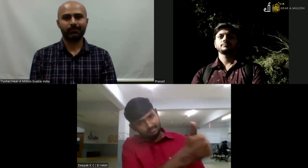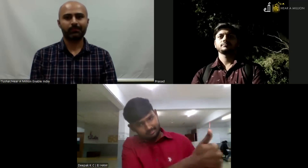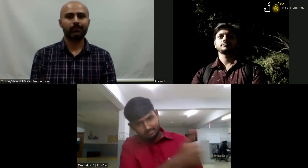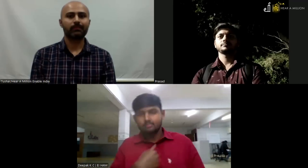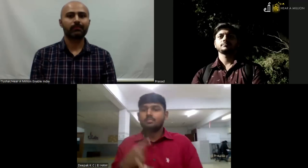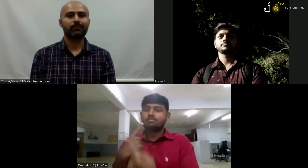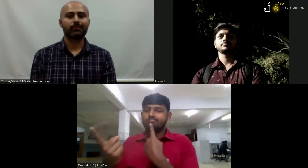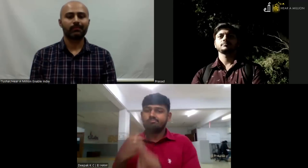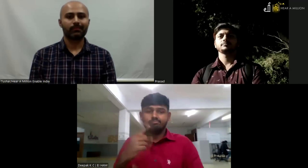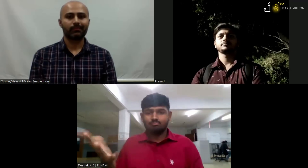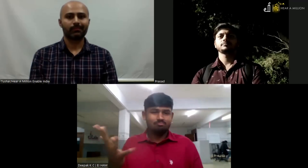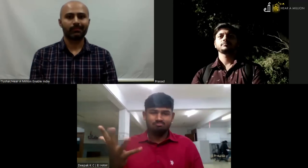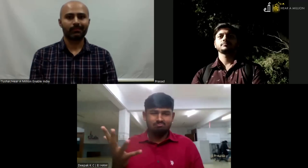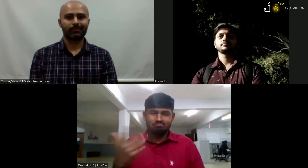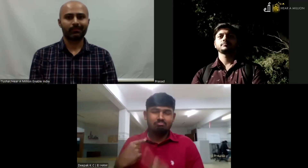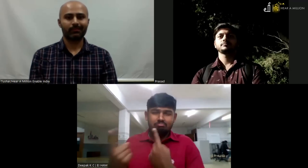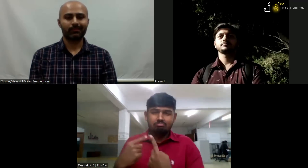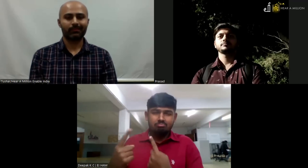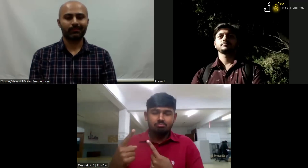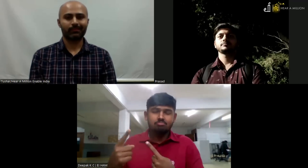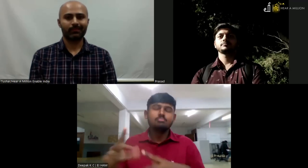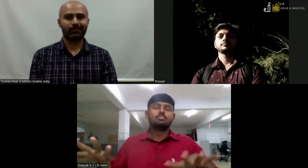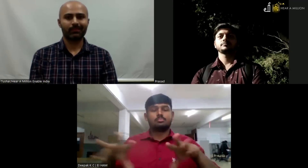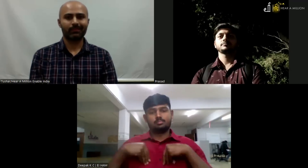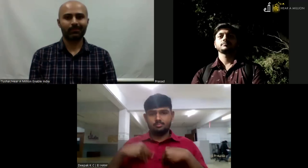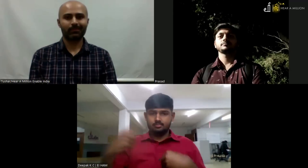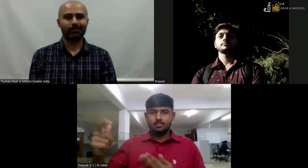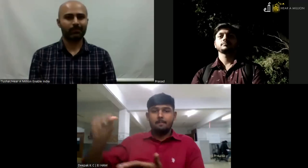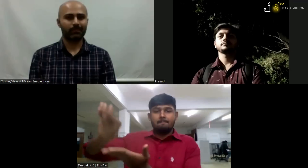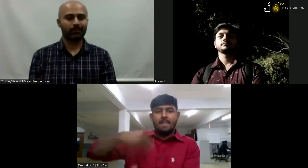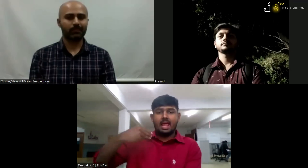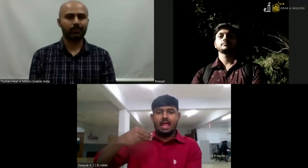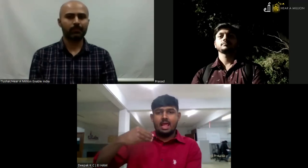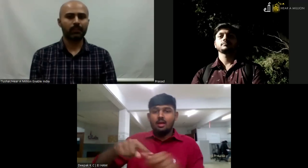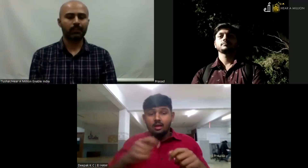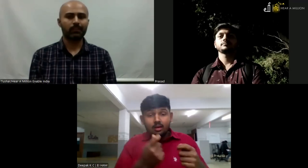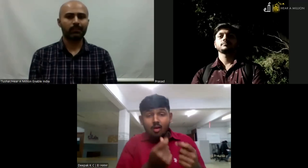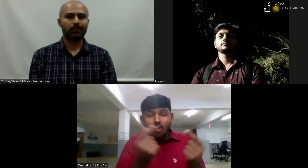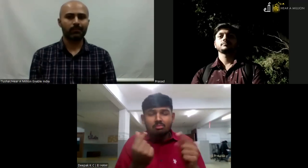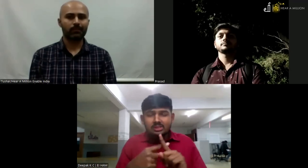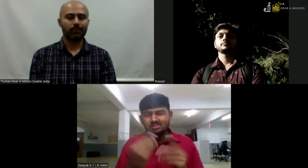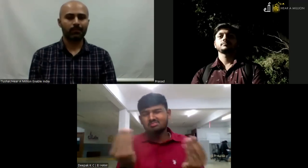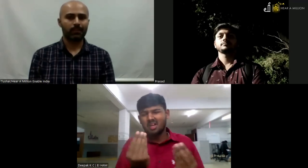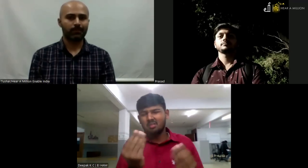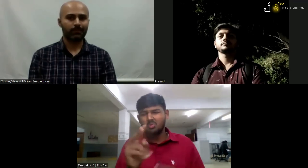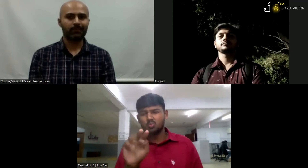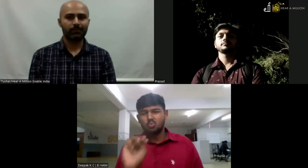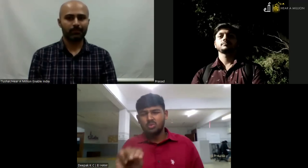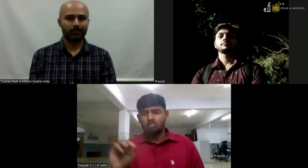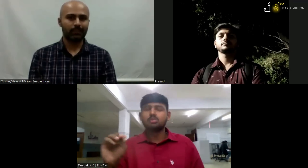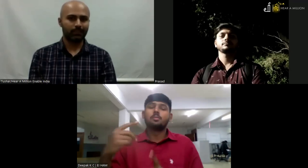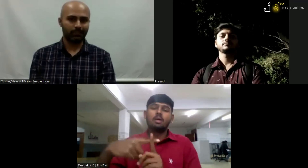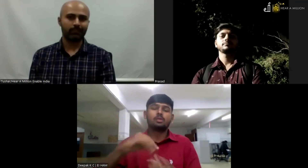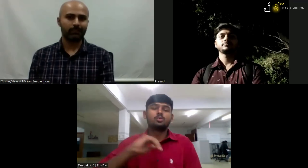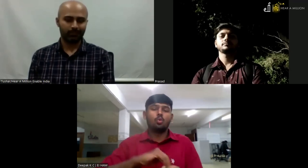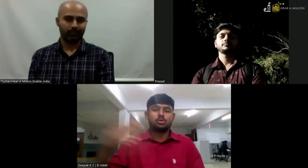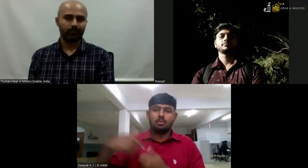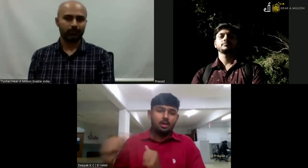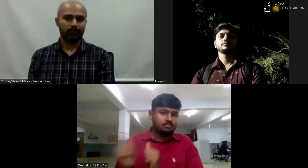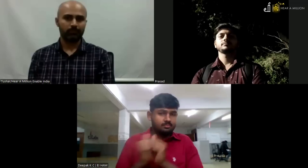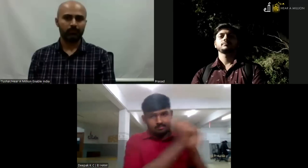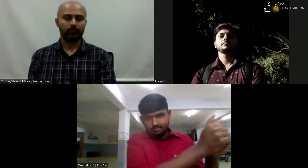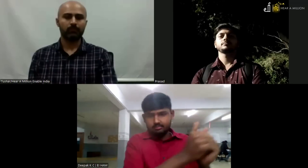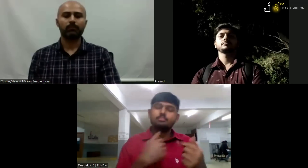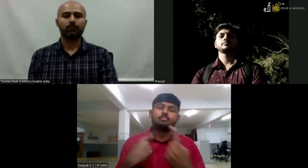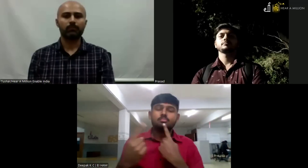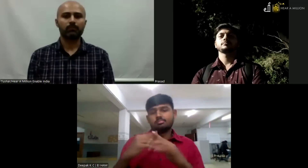So did they ask me, do you want to complain? I said, no, I don't want to complain. So anyway, after our discussions, they paid me